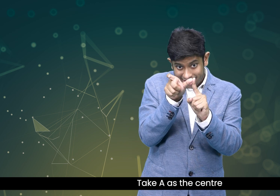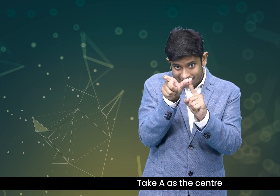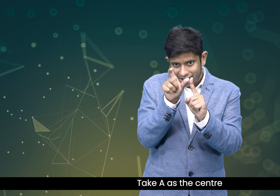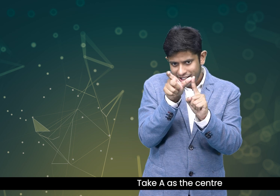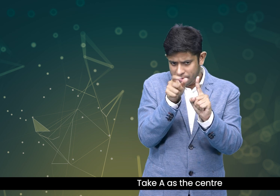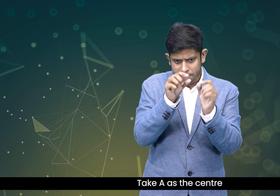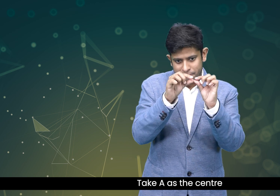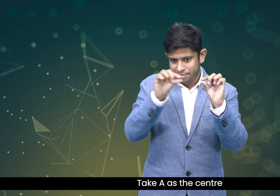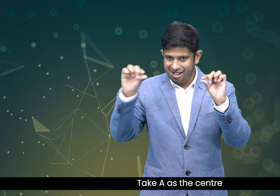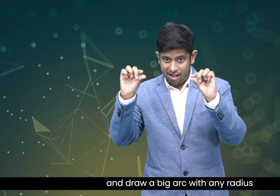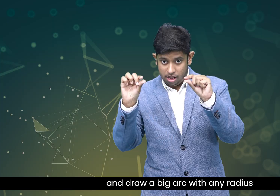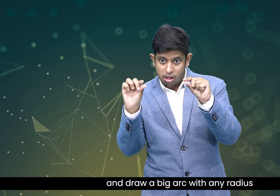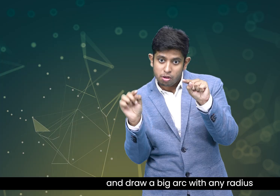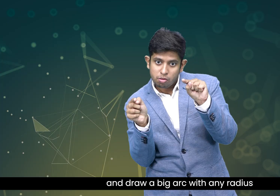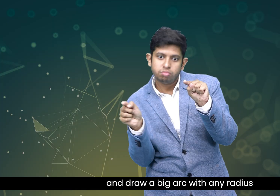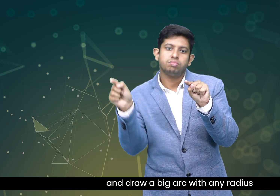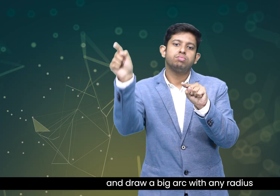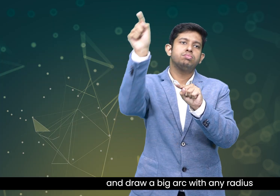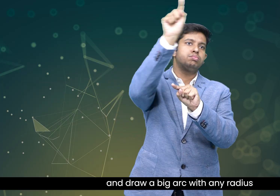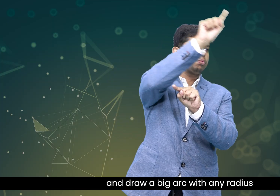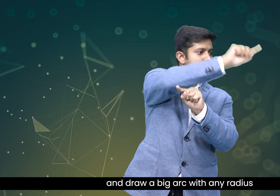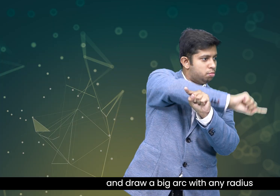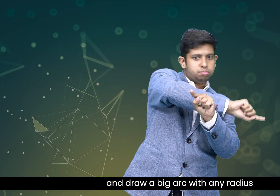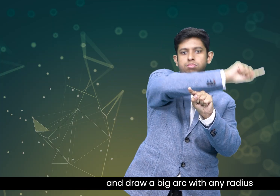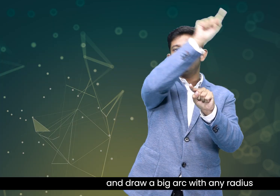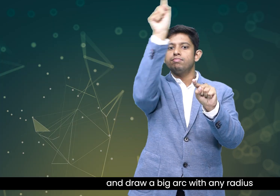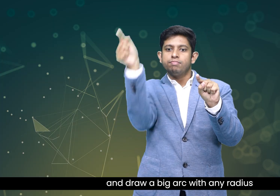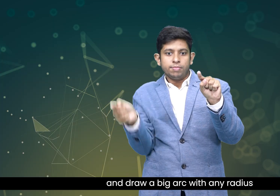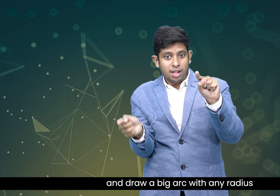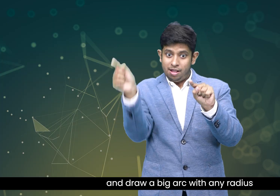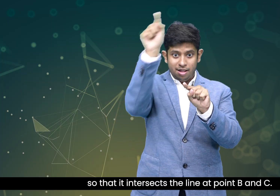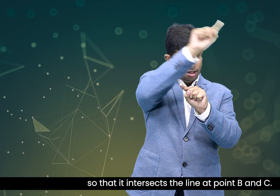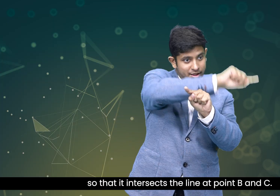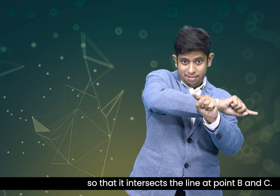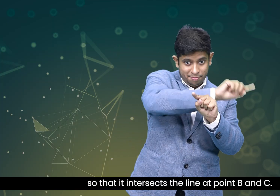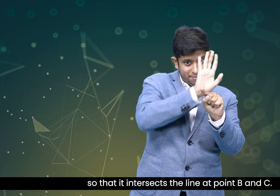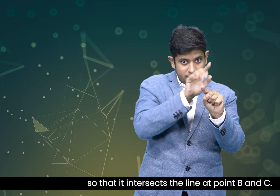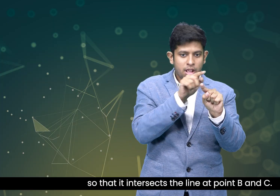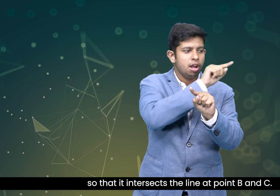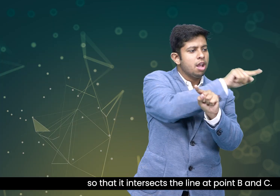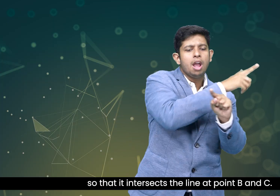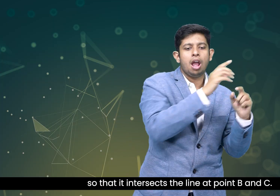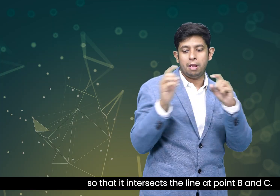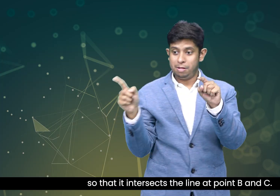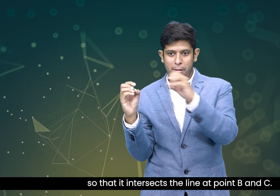Take A as the center and draw a big arc with any radius so that it intersects the line at point B and